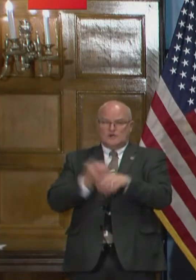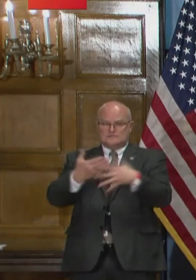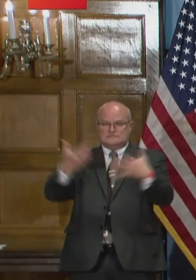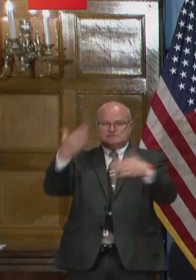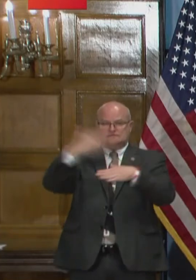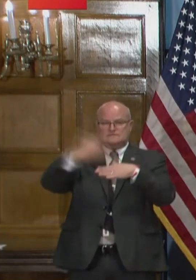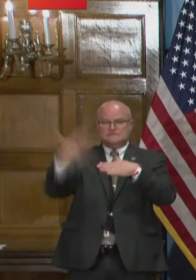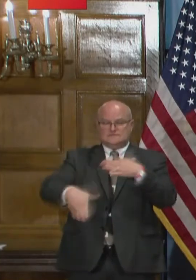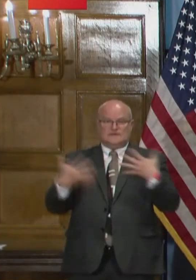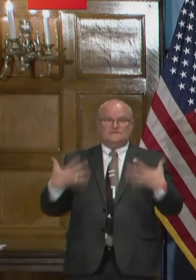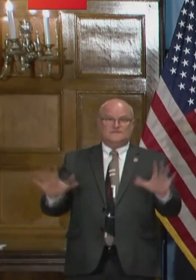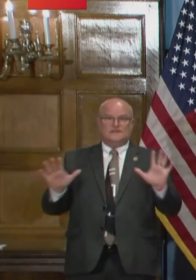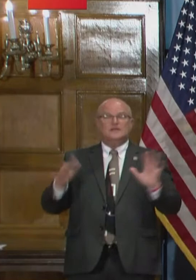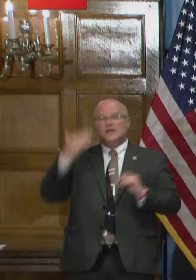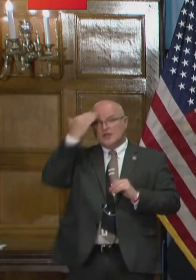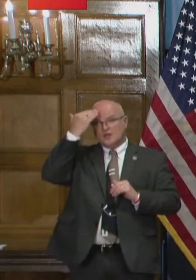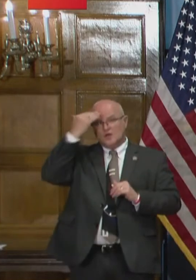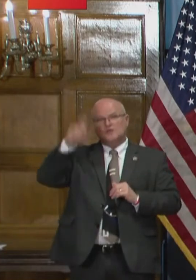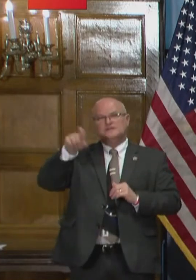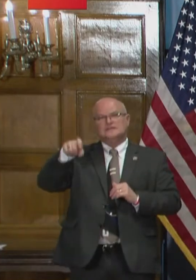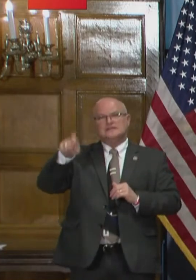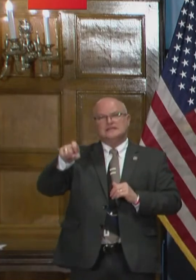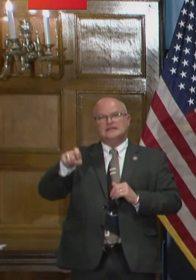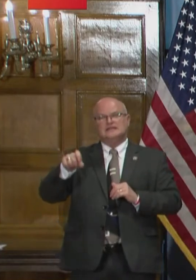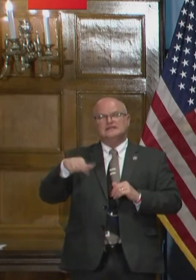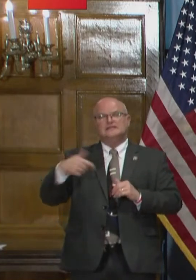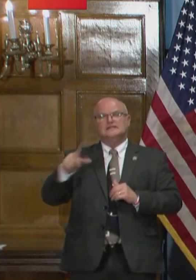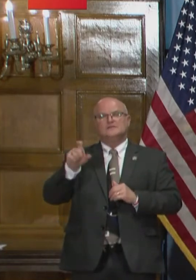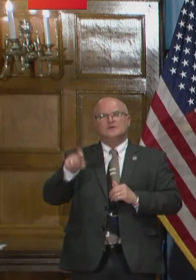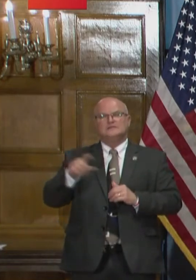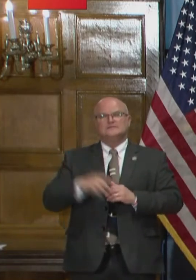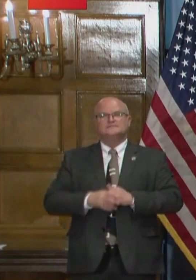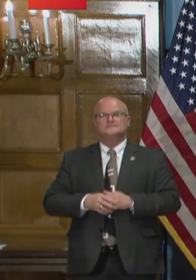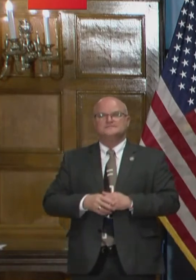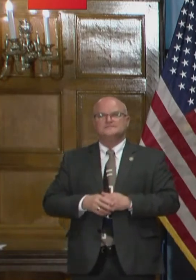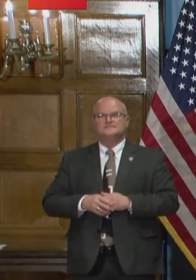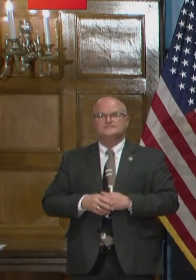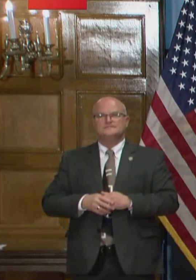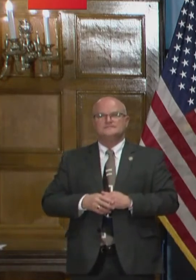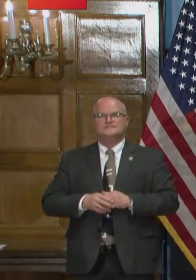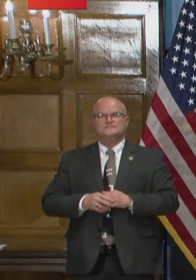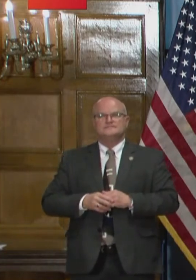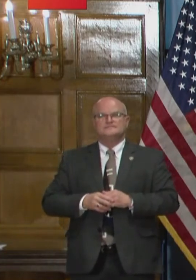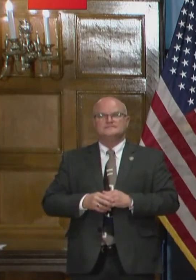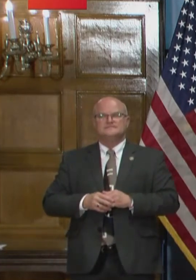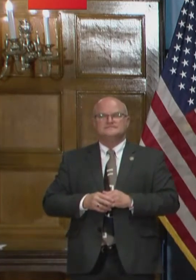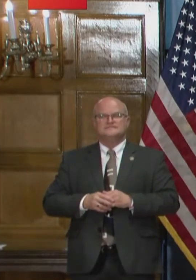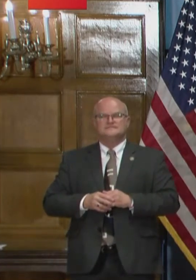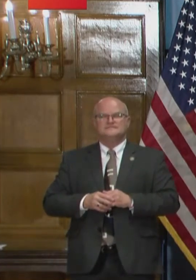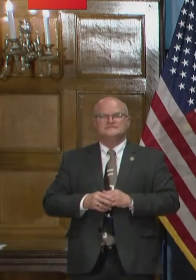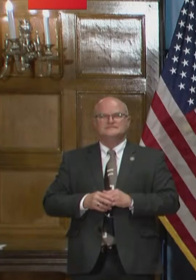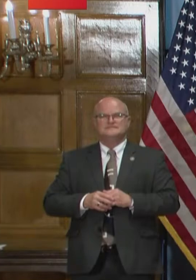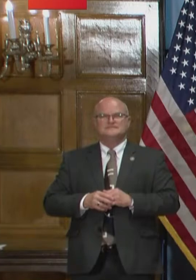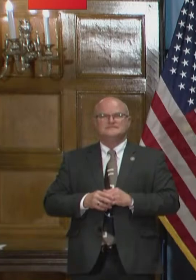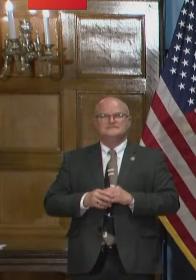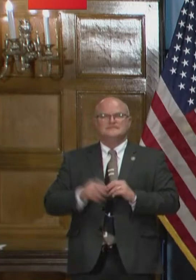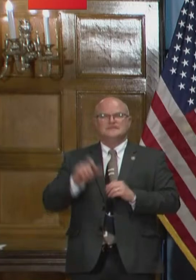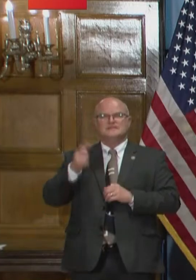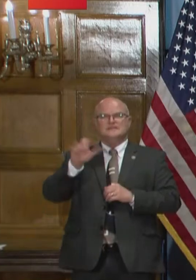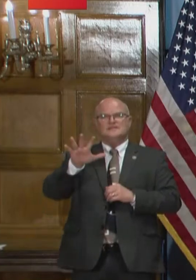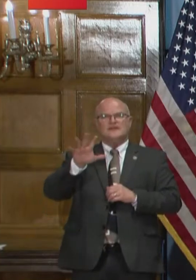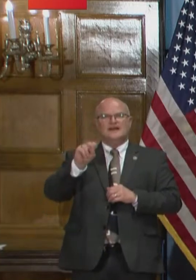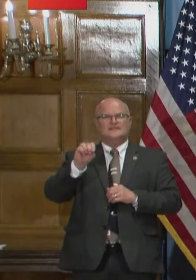as possible because we know there is a need. Next question. Governor, this is Veronica Ortega with 5